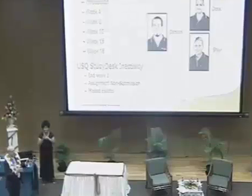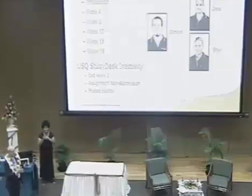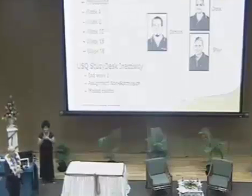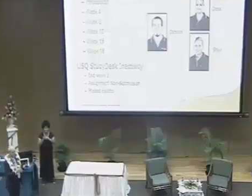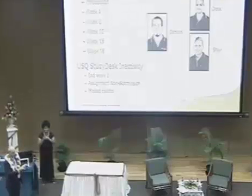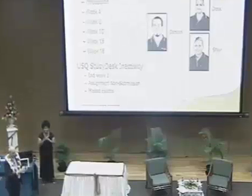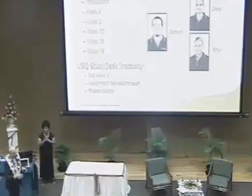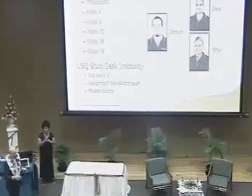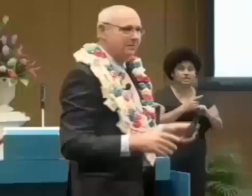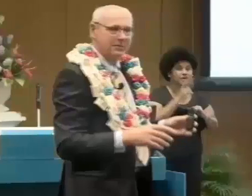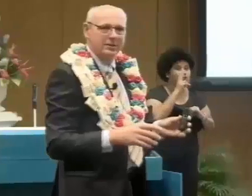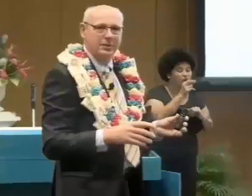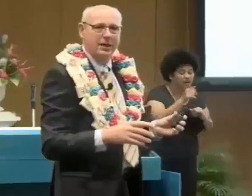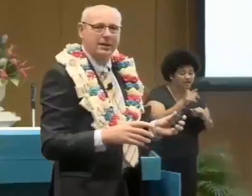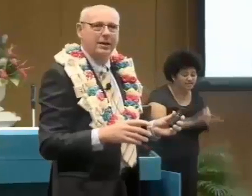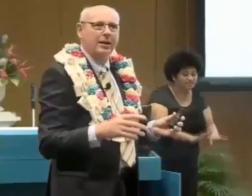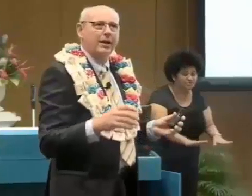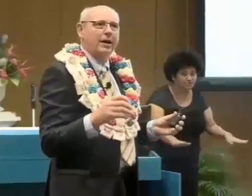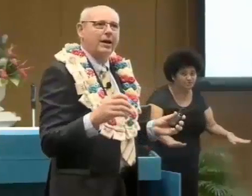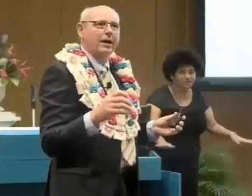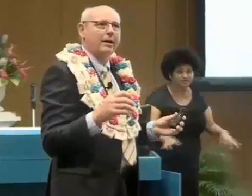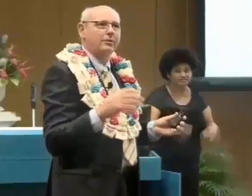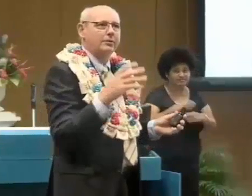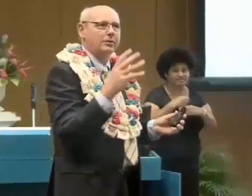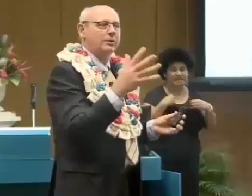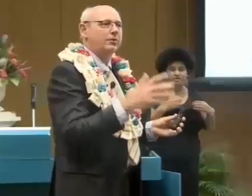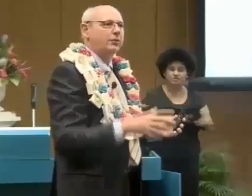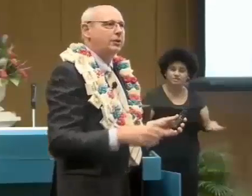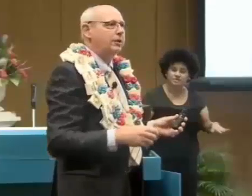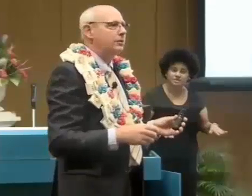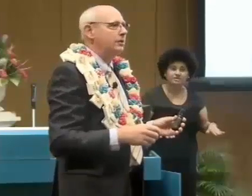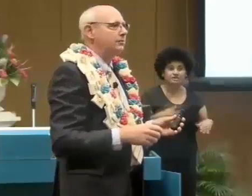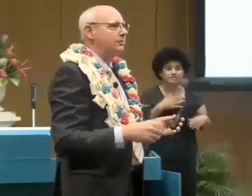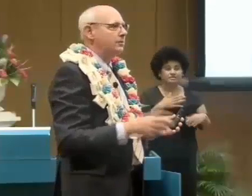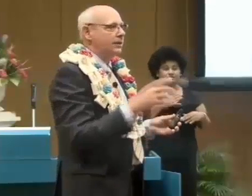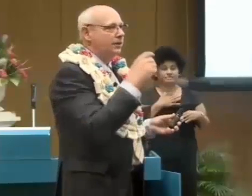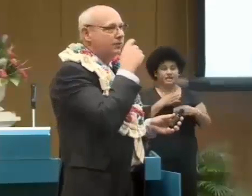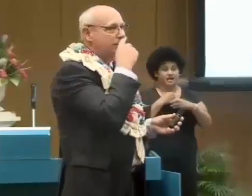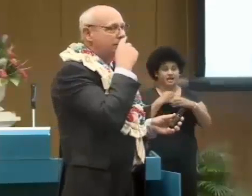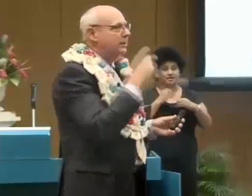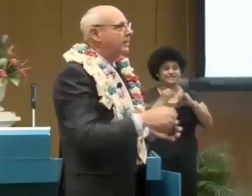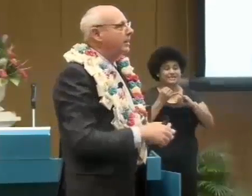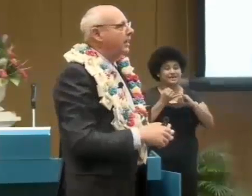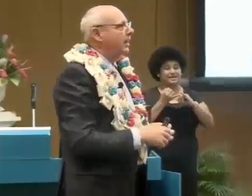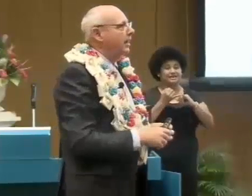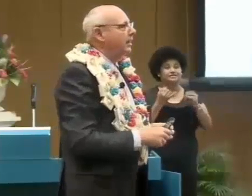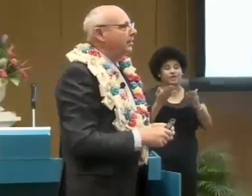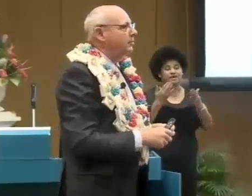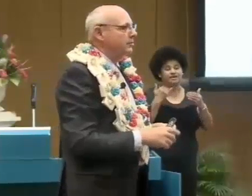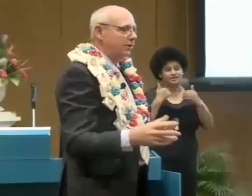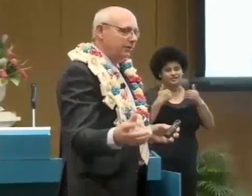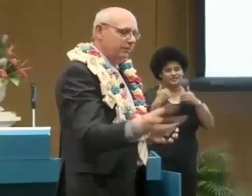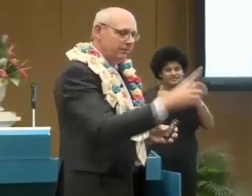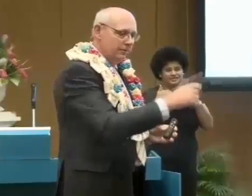looking after a couple of younger kids we had then, and he was at university. He was in second year university,